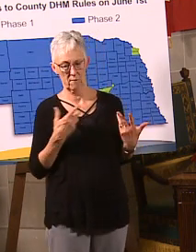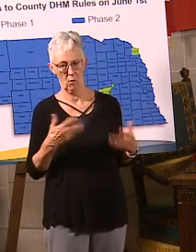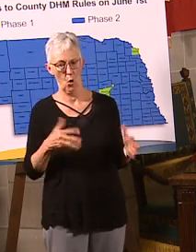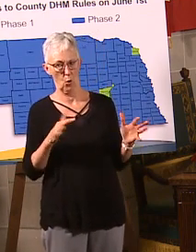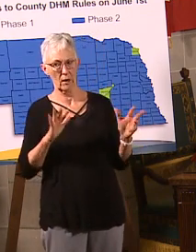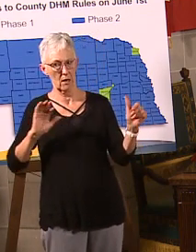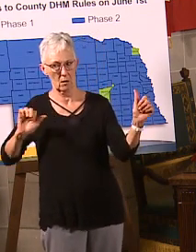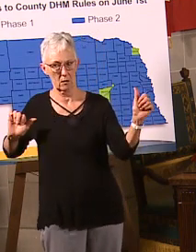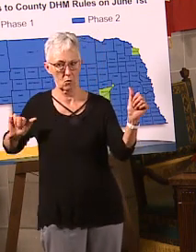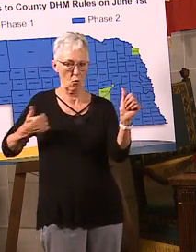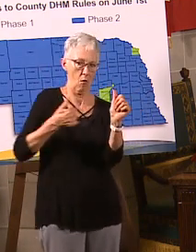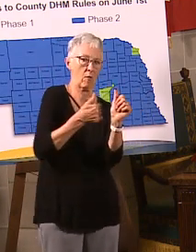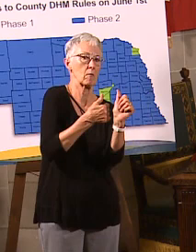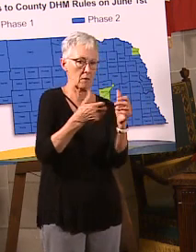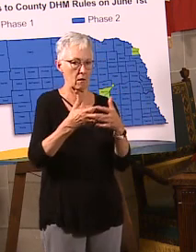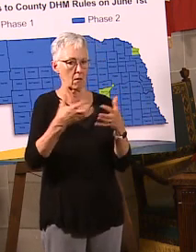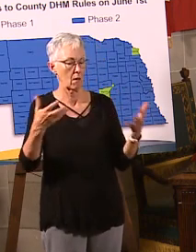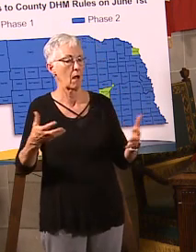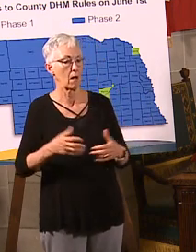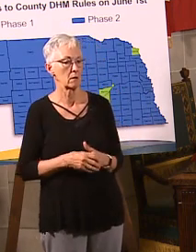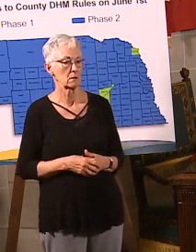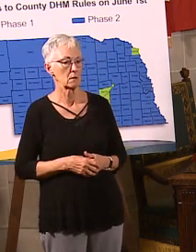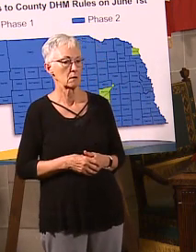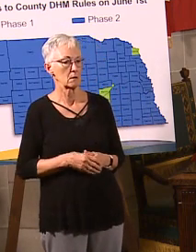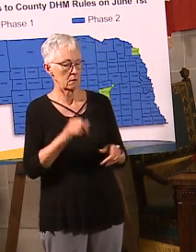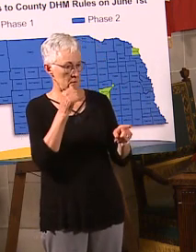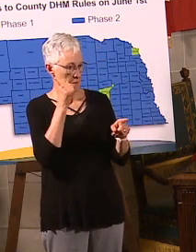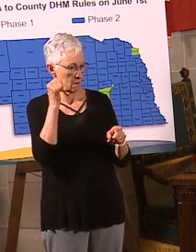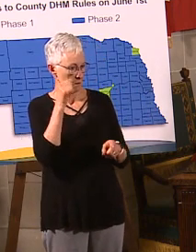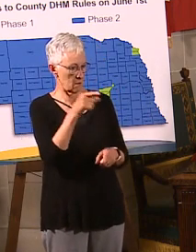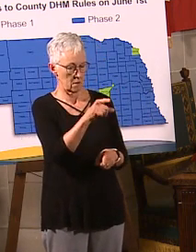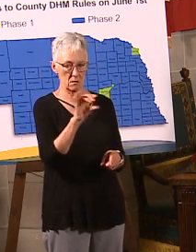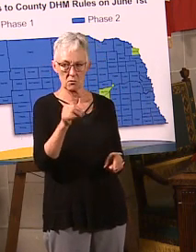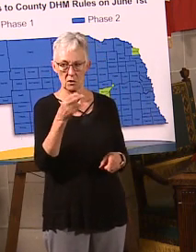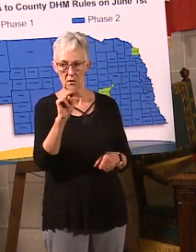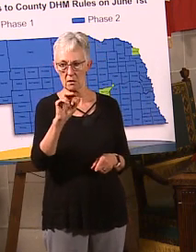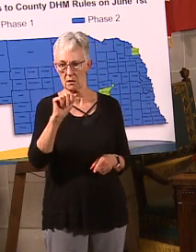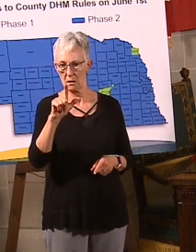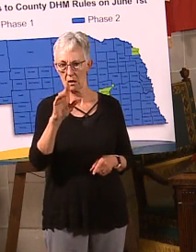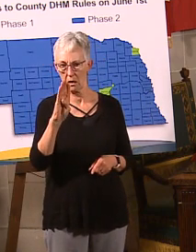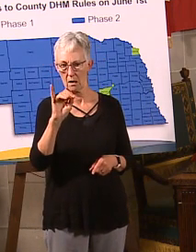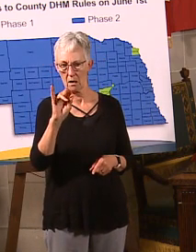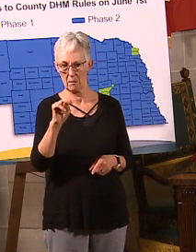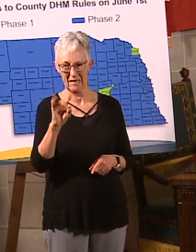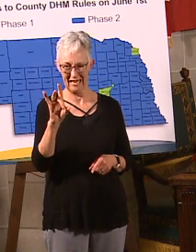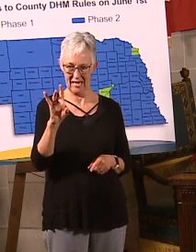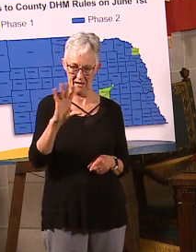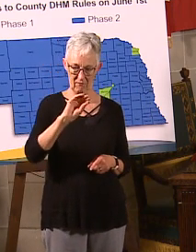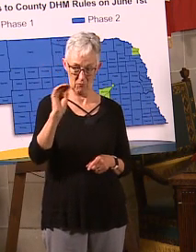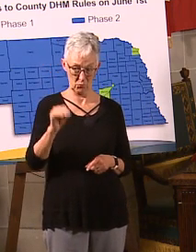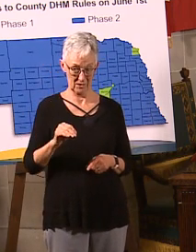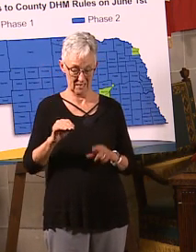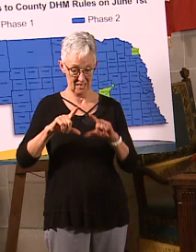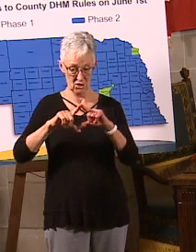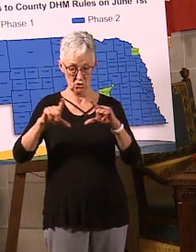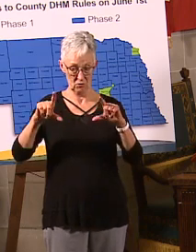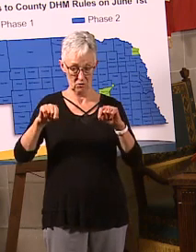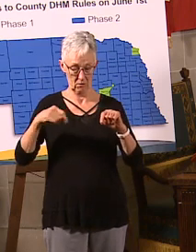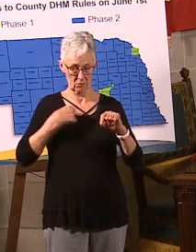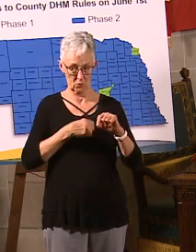that. And remember, even if we're hitting, I think you made the point yesterday, John, 85% getting within 28 days, if you still